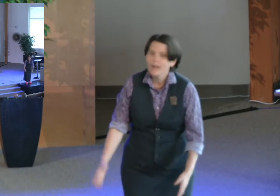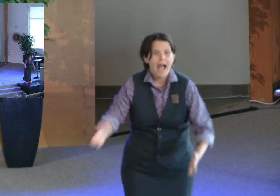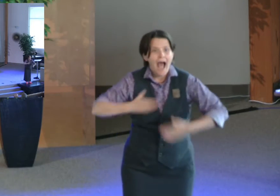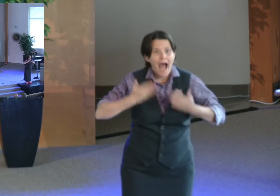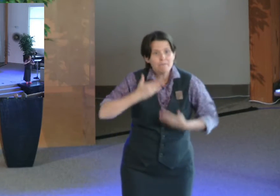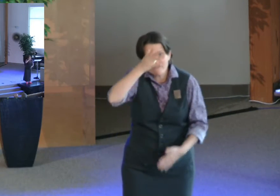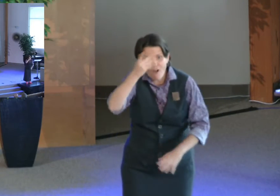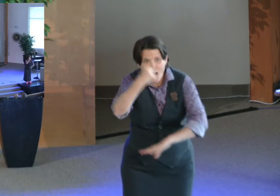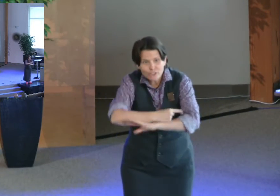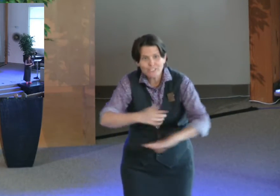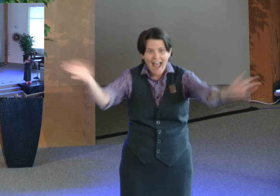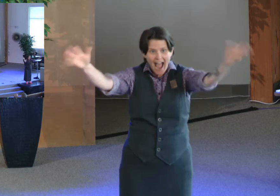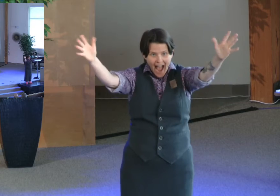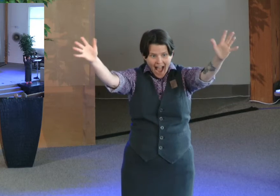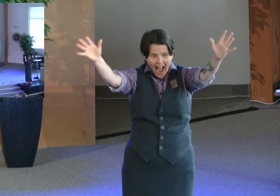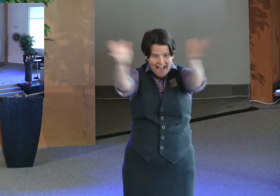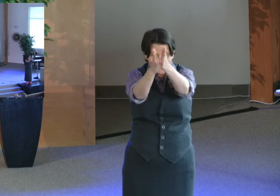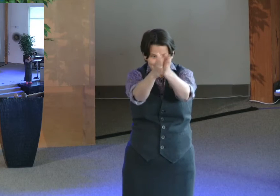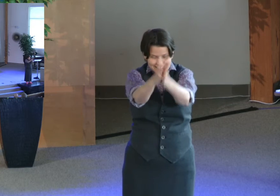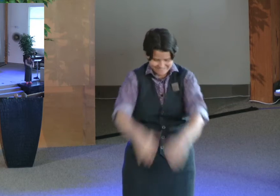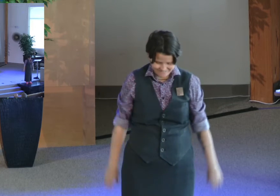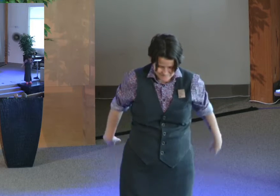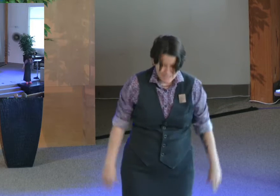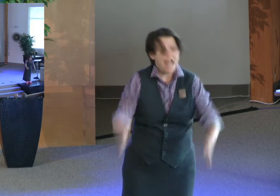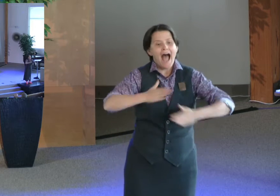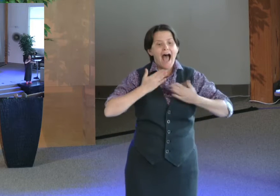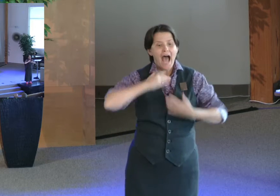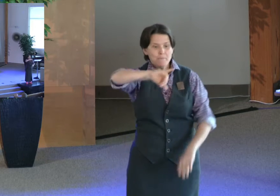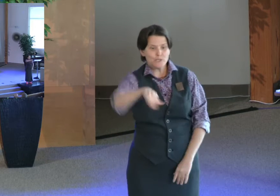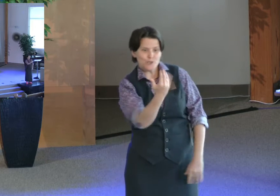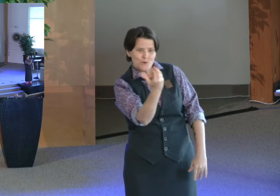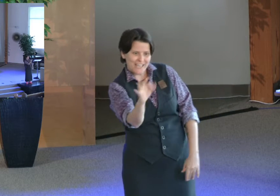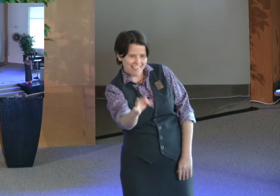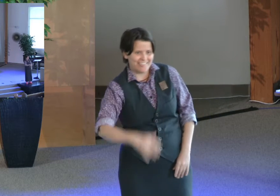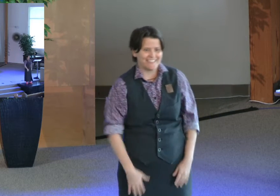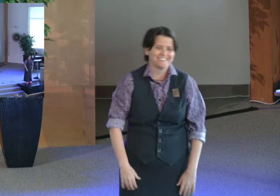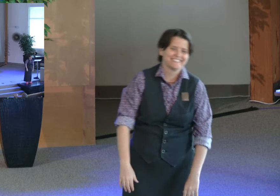Happy Juneteenth. Happy Juneteenth. Happy Pride Month.